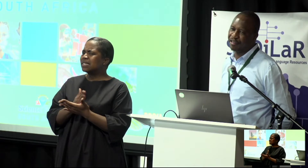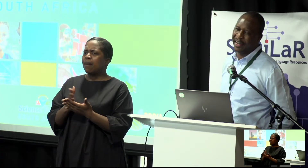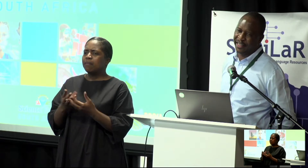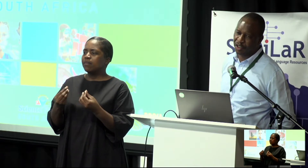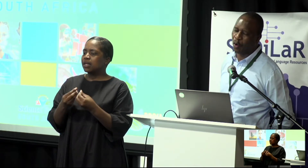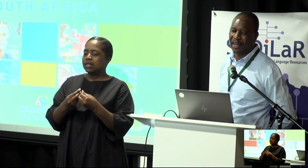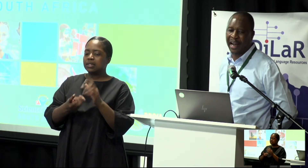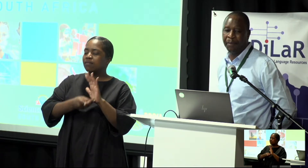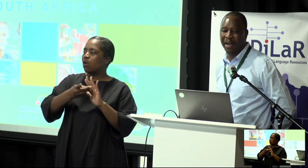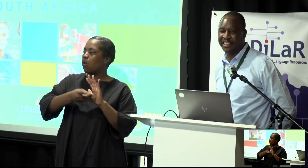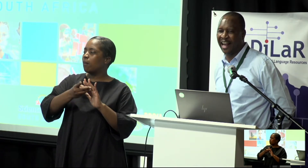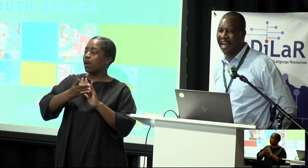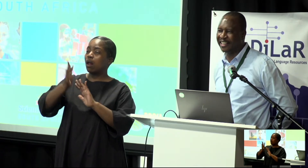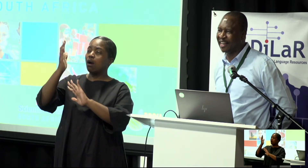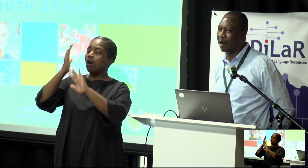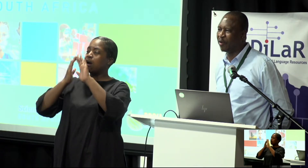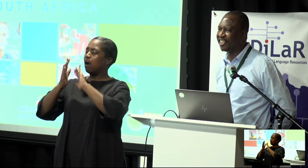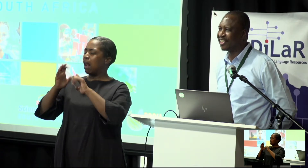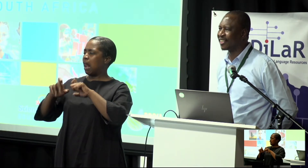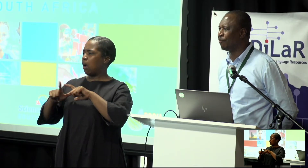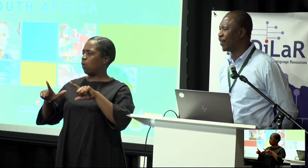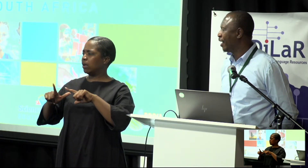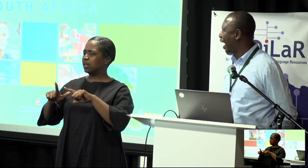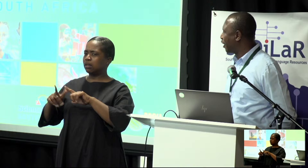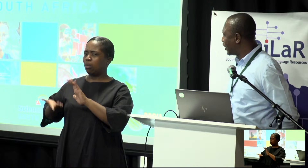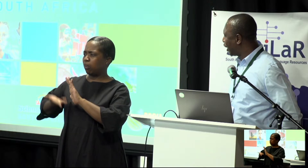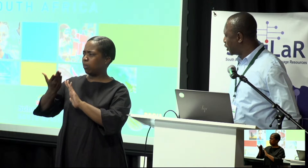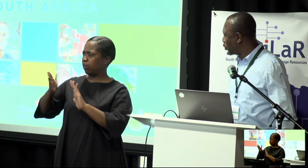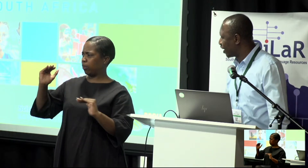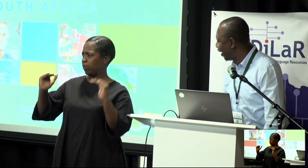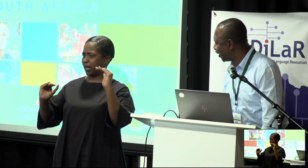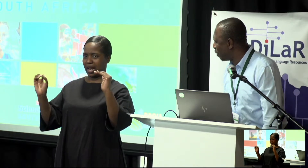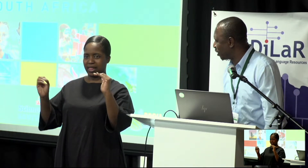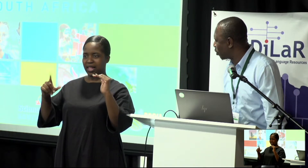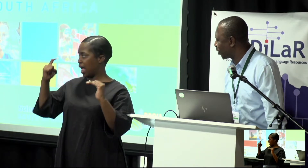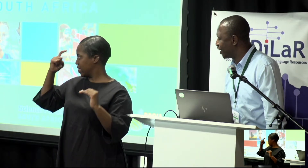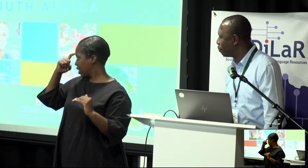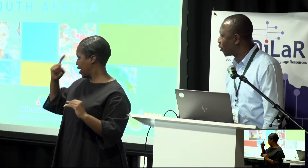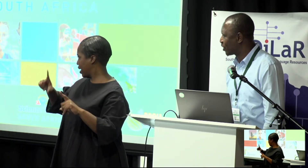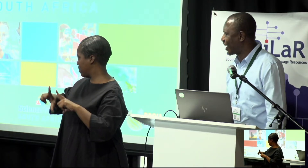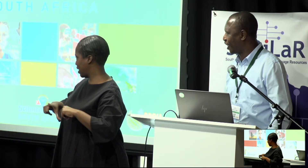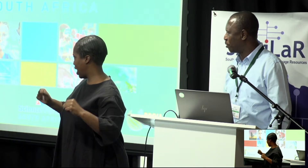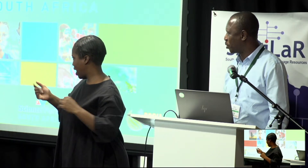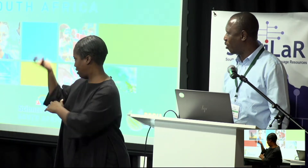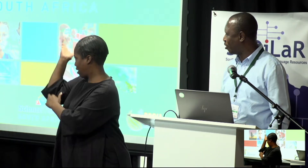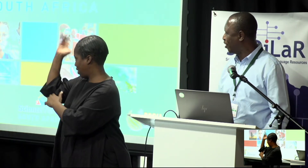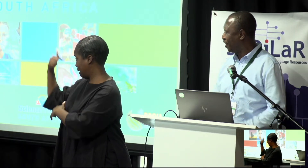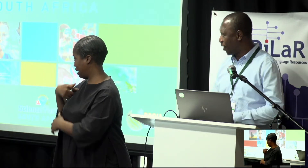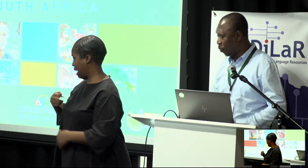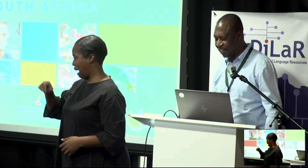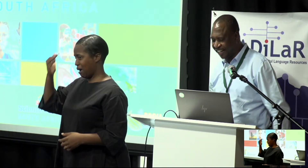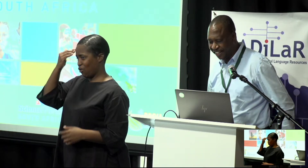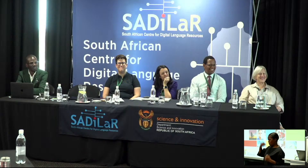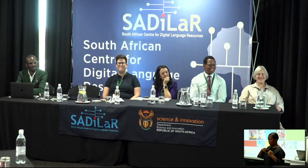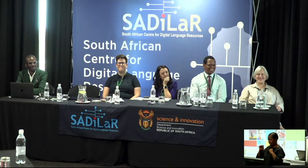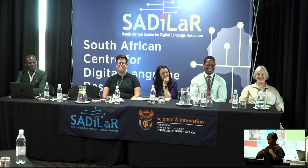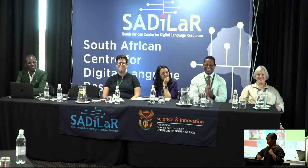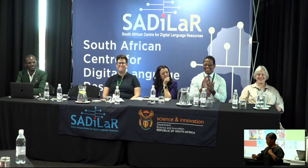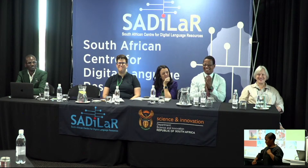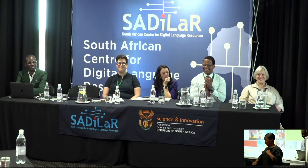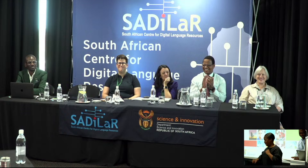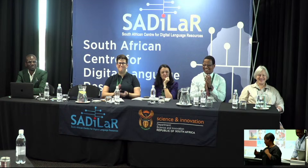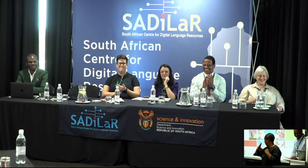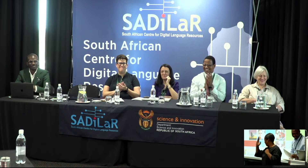underdevelopment of the historically marginalized languages. I think I should end my talk here because I can talk the whole day. Thank